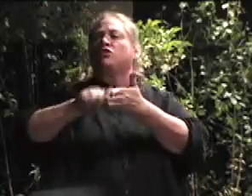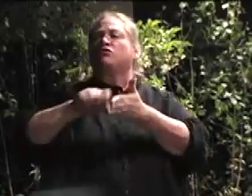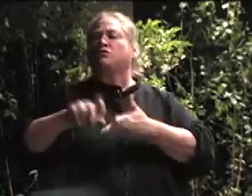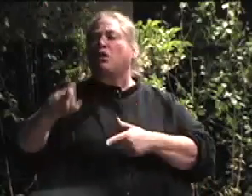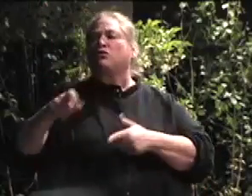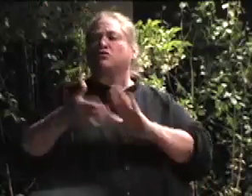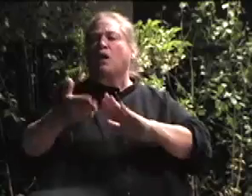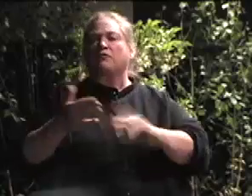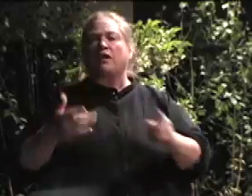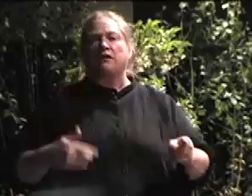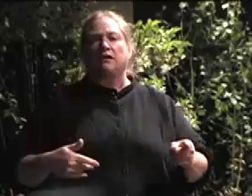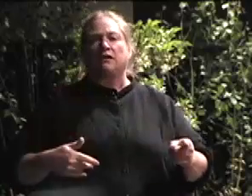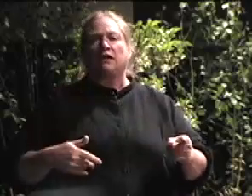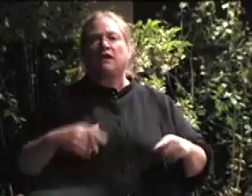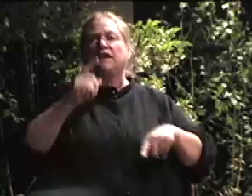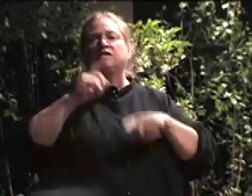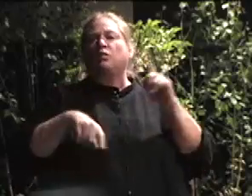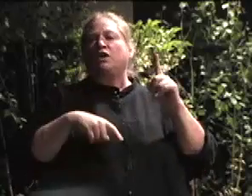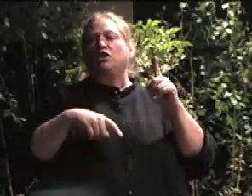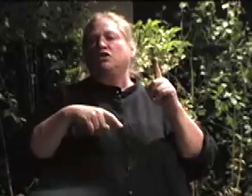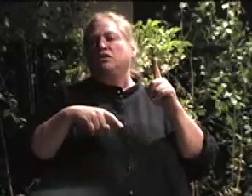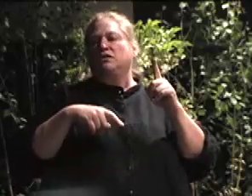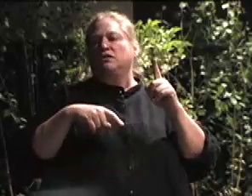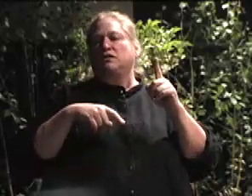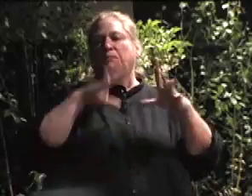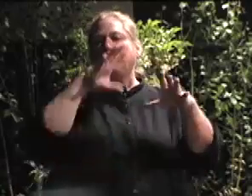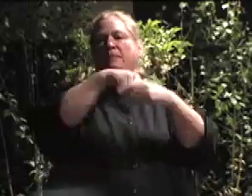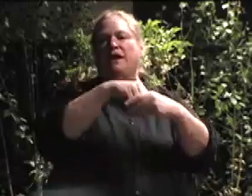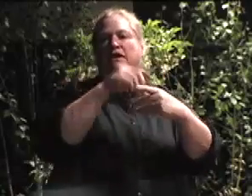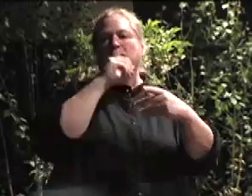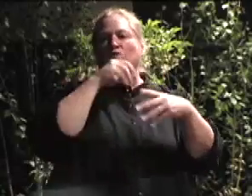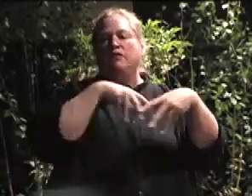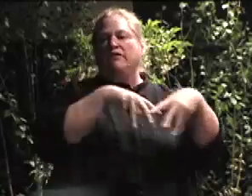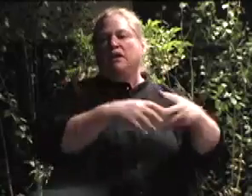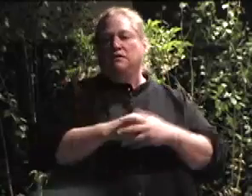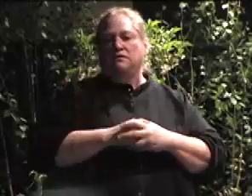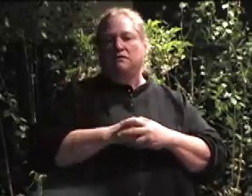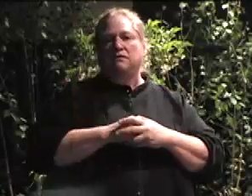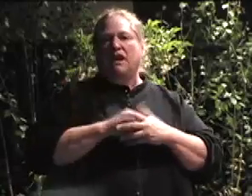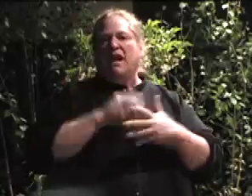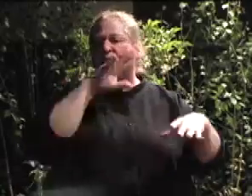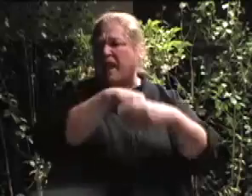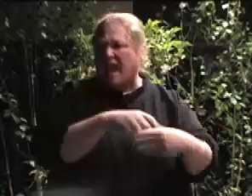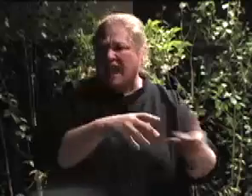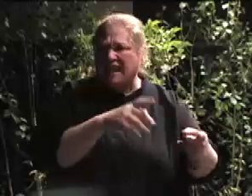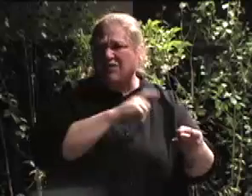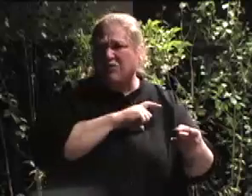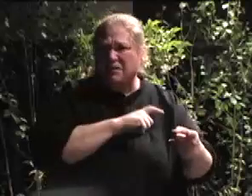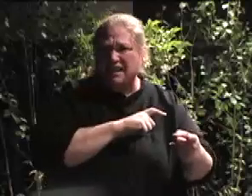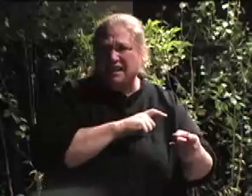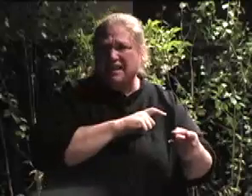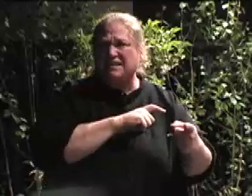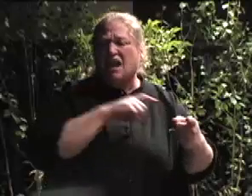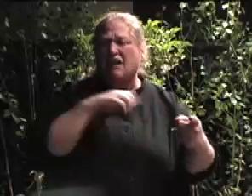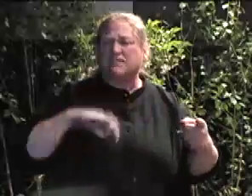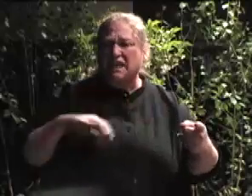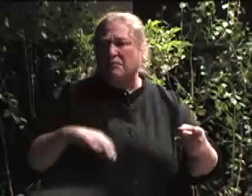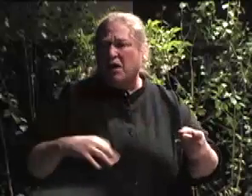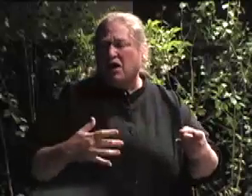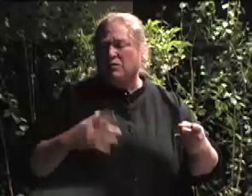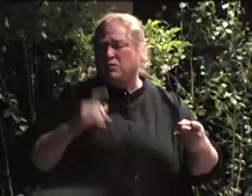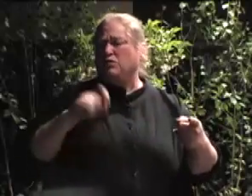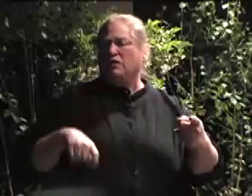He said we could embed. Embed in the mobile field force. Embed in the police of St. Paul in